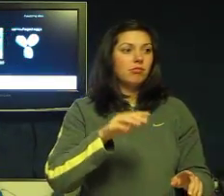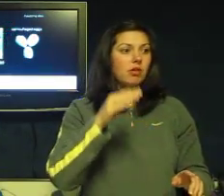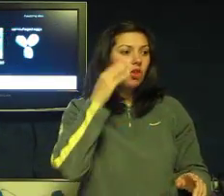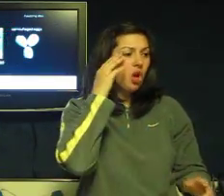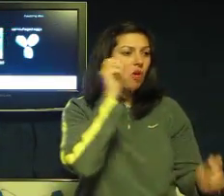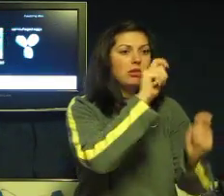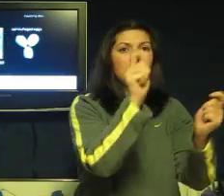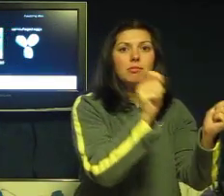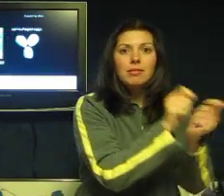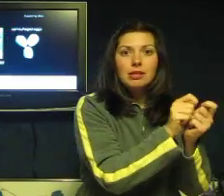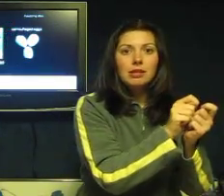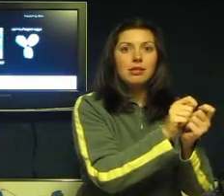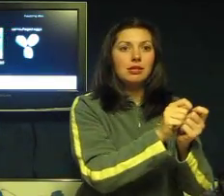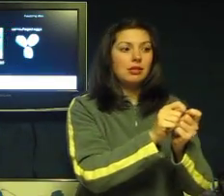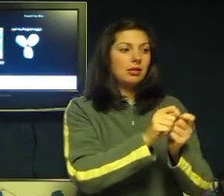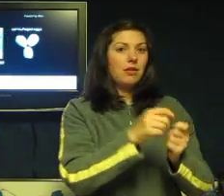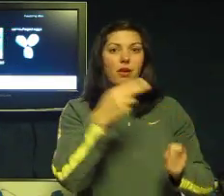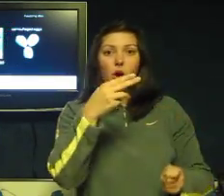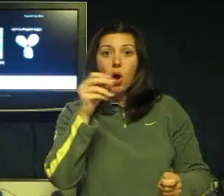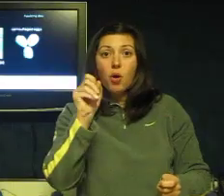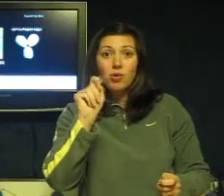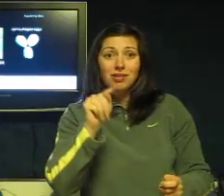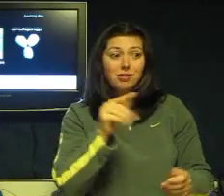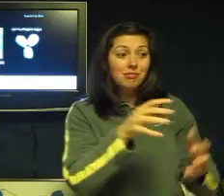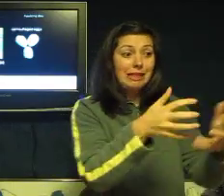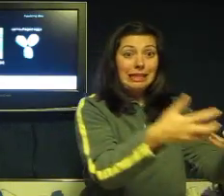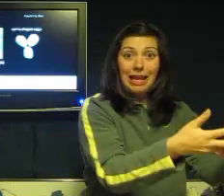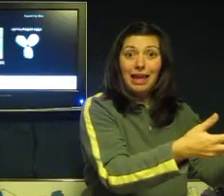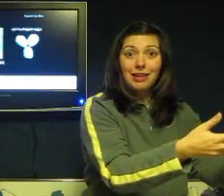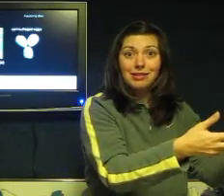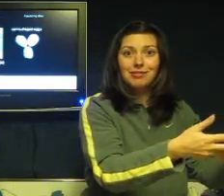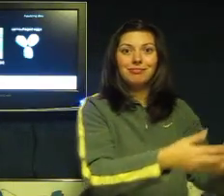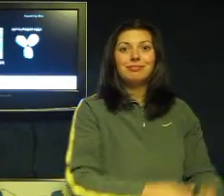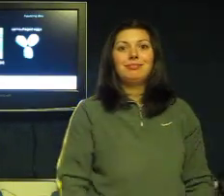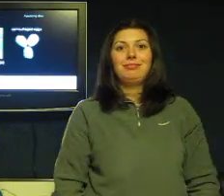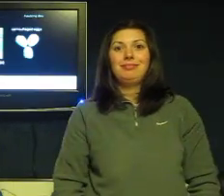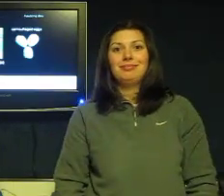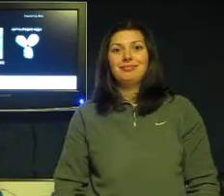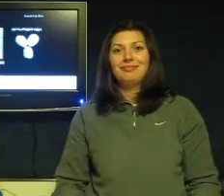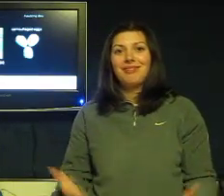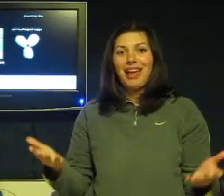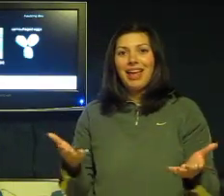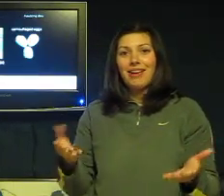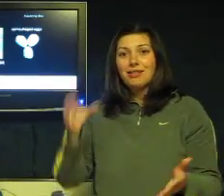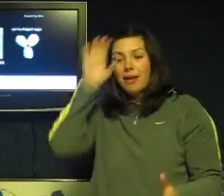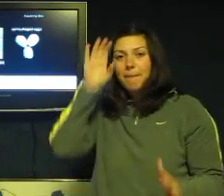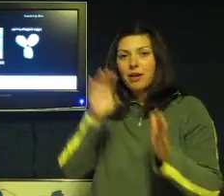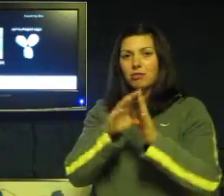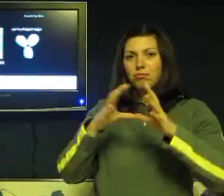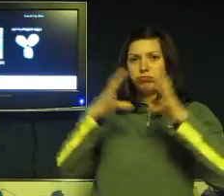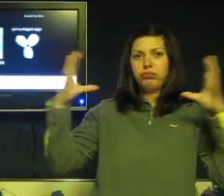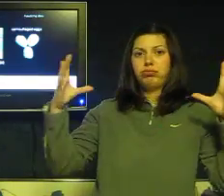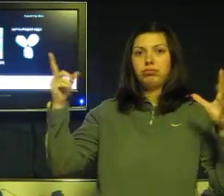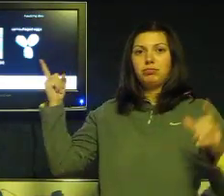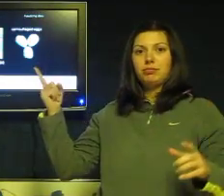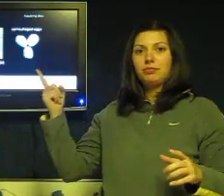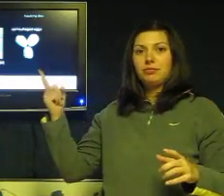their egg into different kinds of host nests. And here I've got a really enlarged photograph of two eggs of another species of